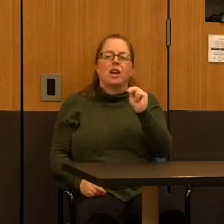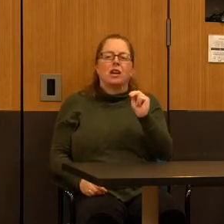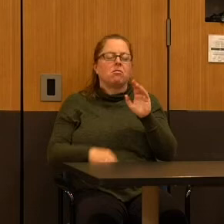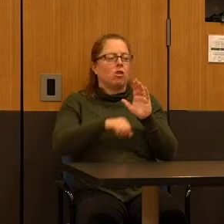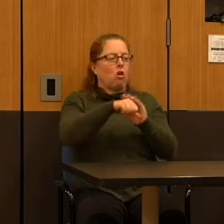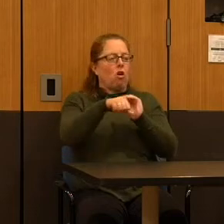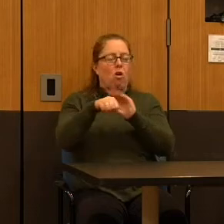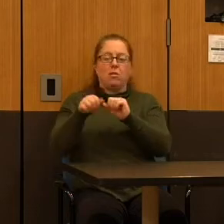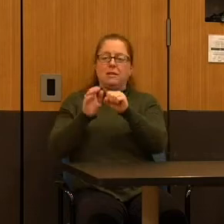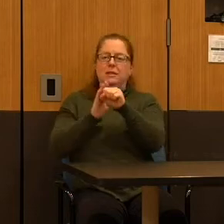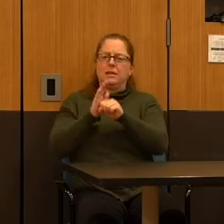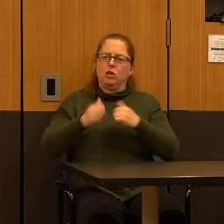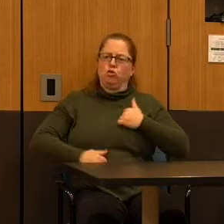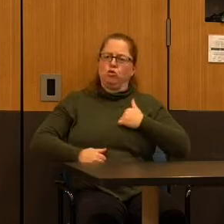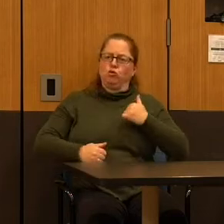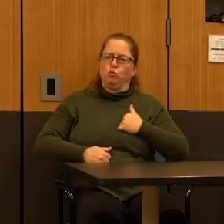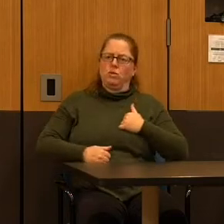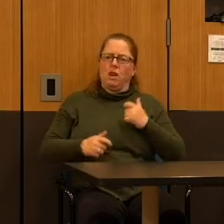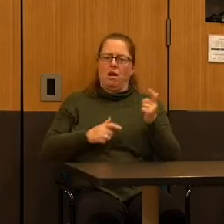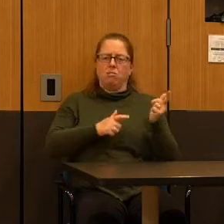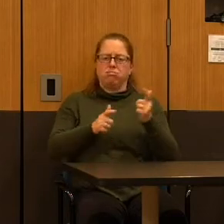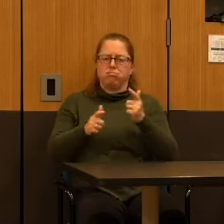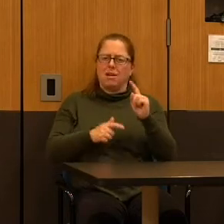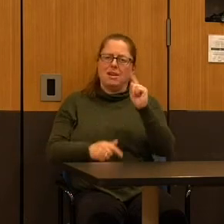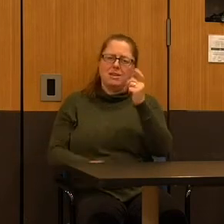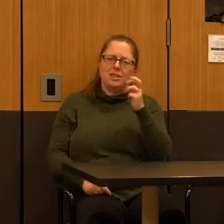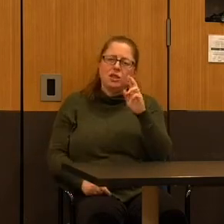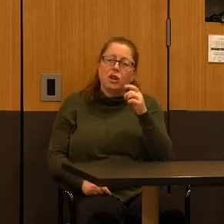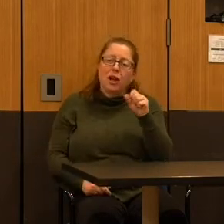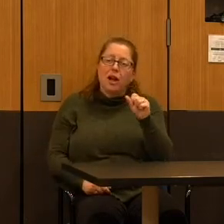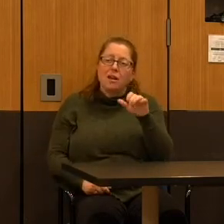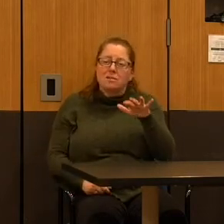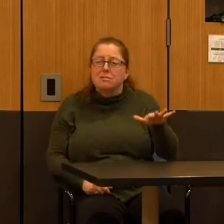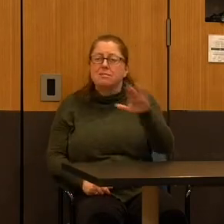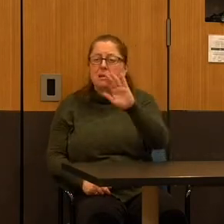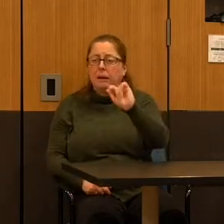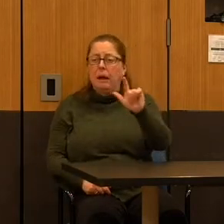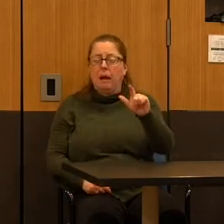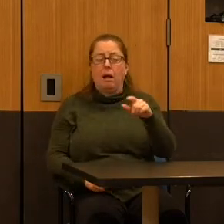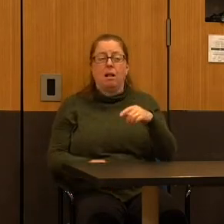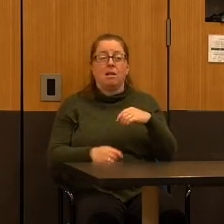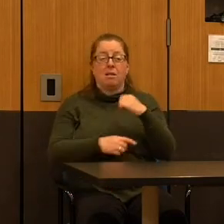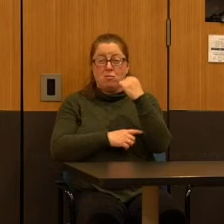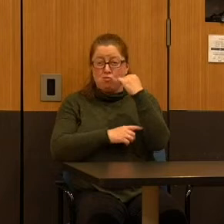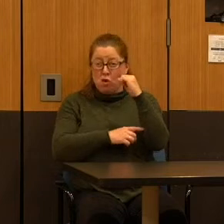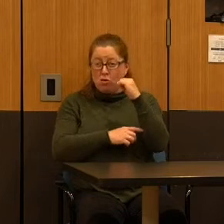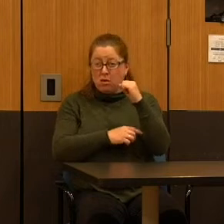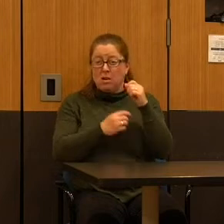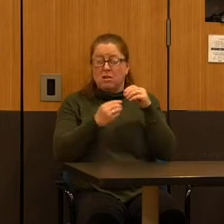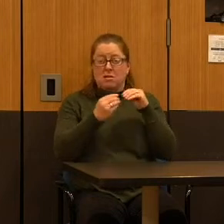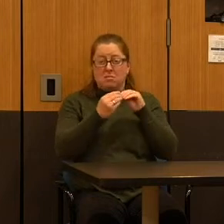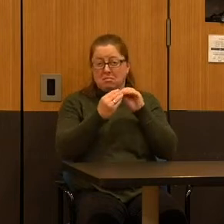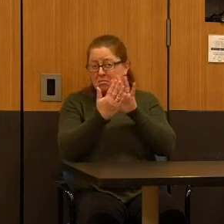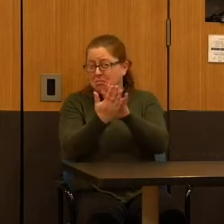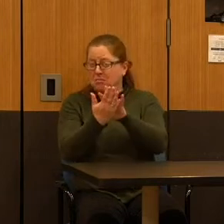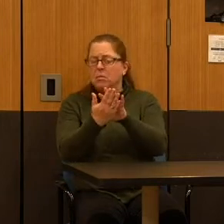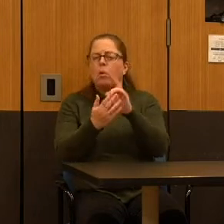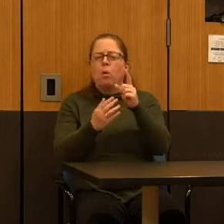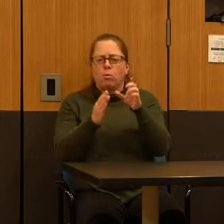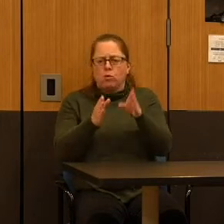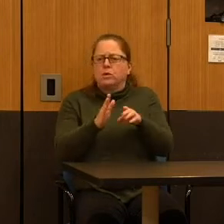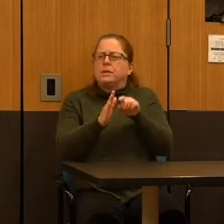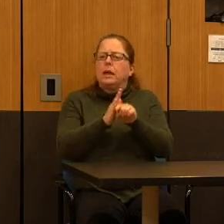tear gassed the campus. During the protests, one protester was killed. And tens or